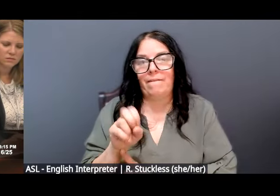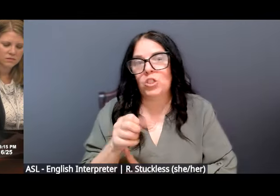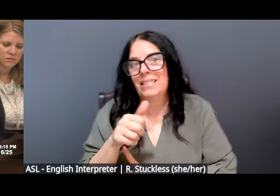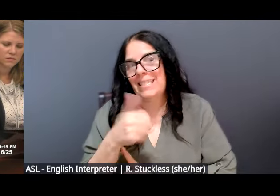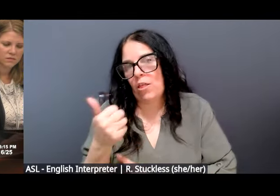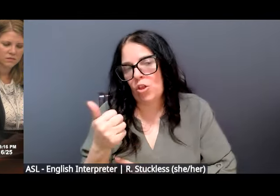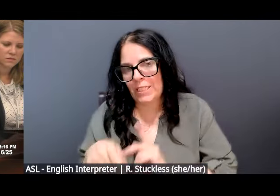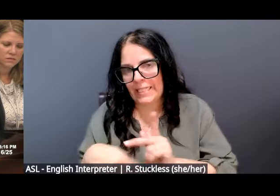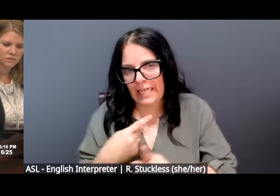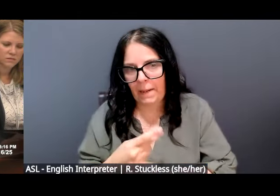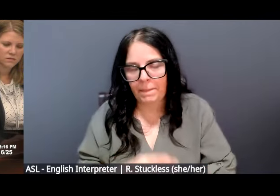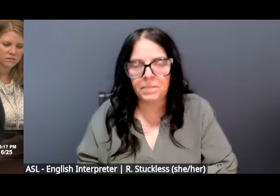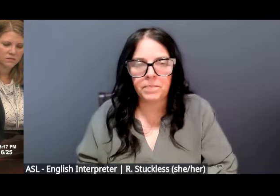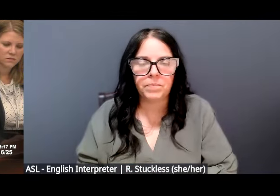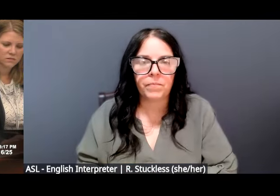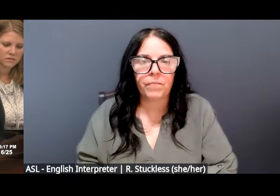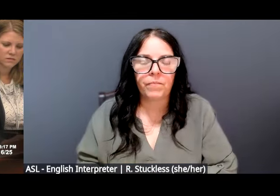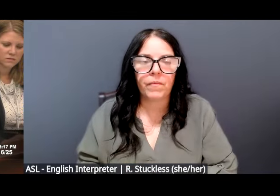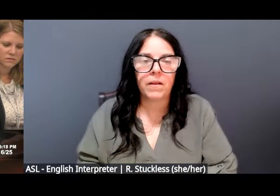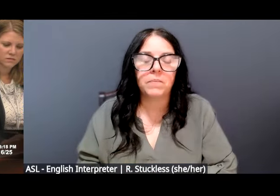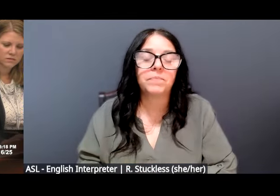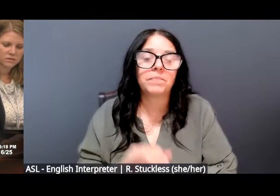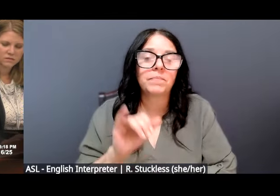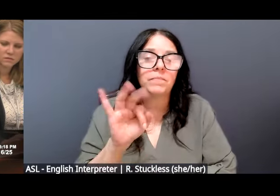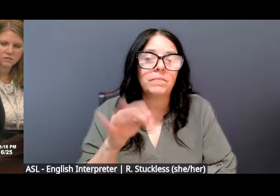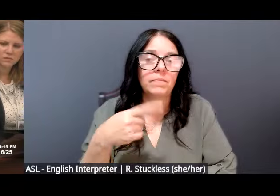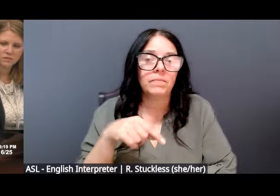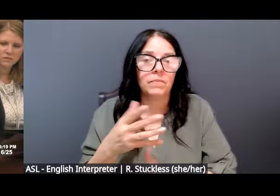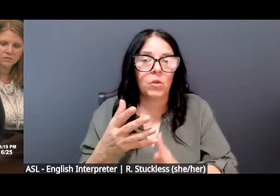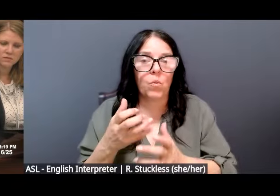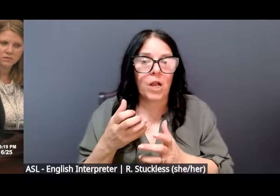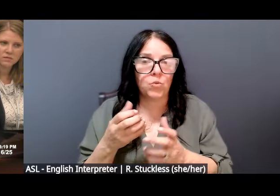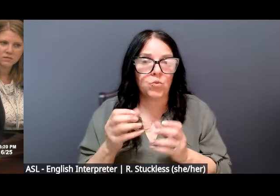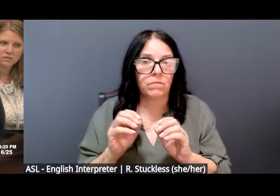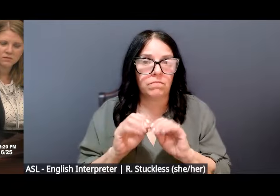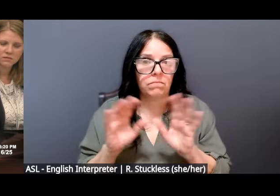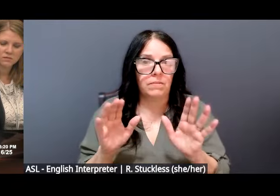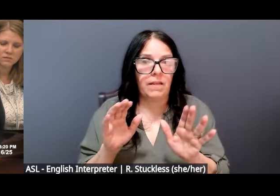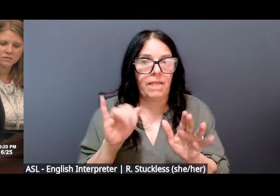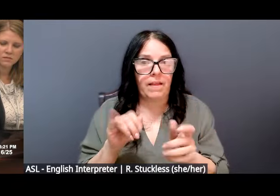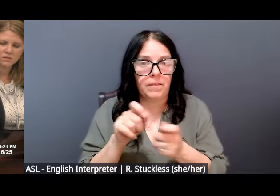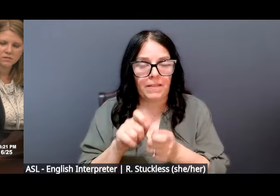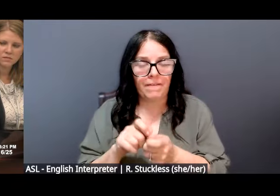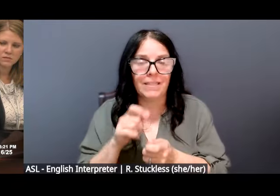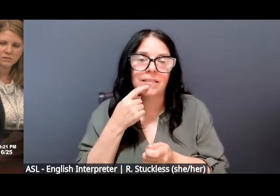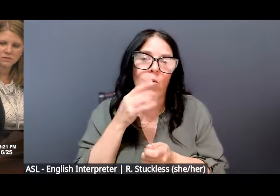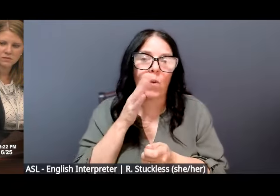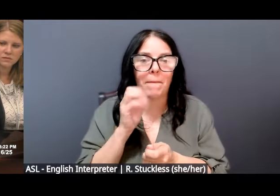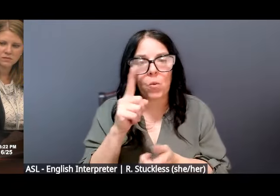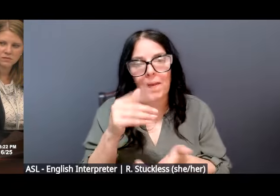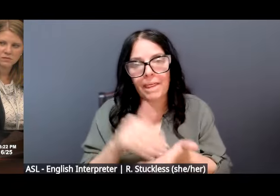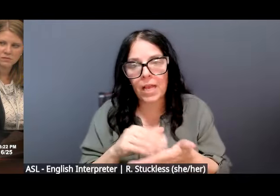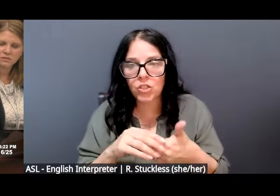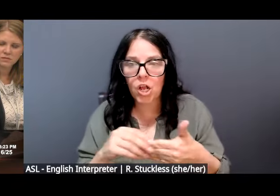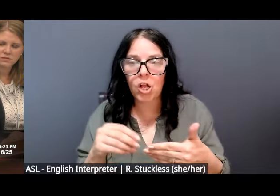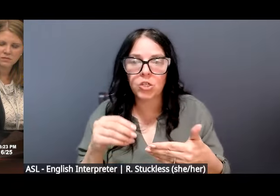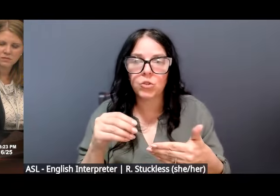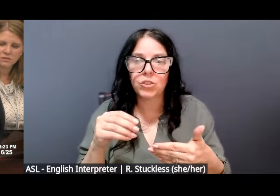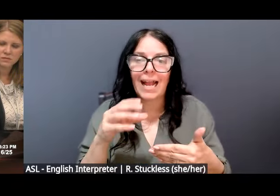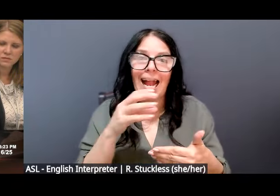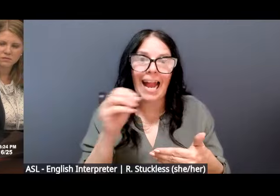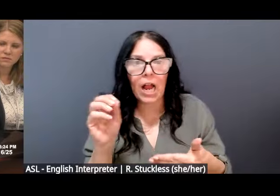If to the extent if we want to spell out those specifics to say like this would be $1,000 and or up to 5 years, I